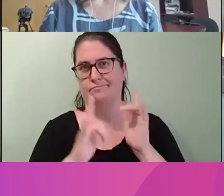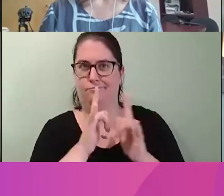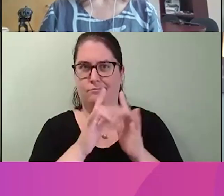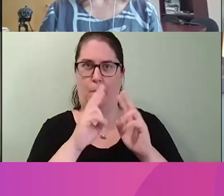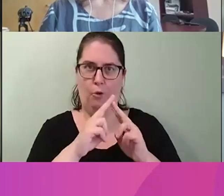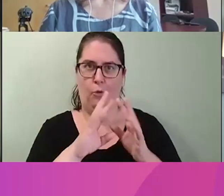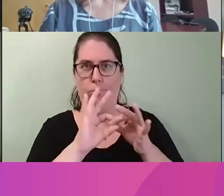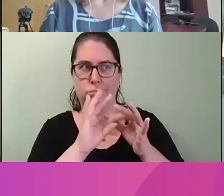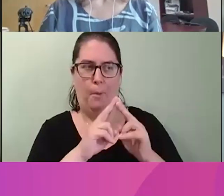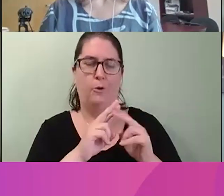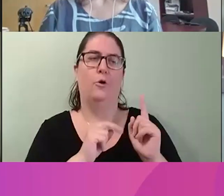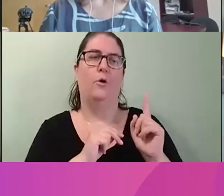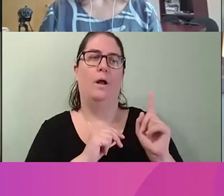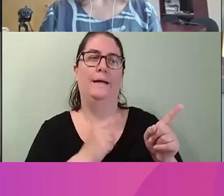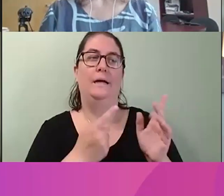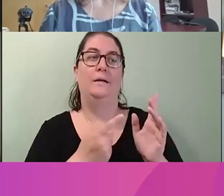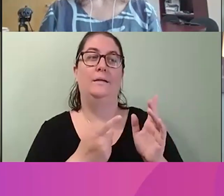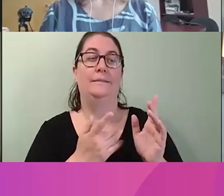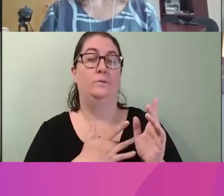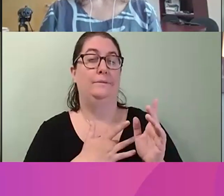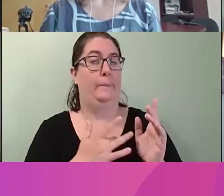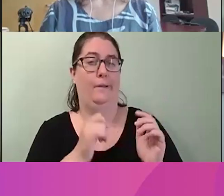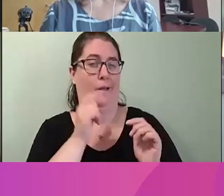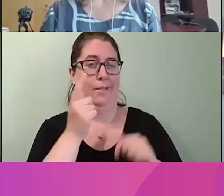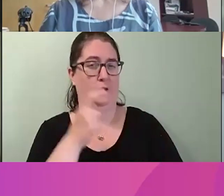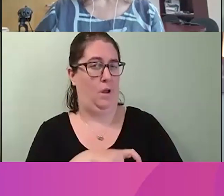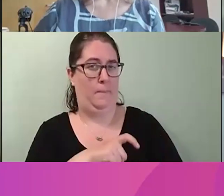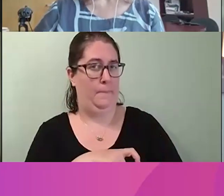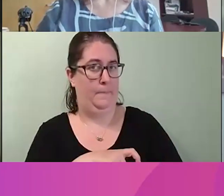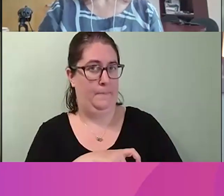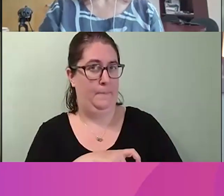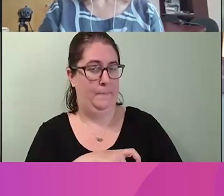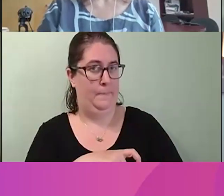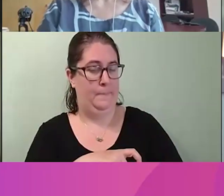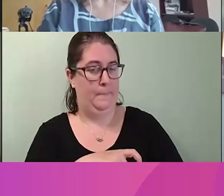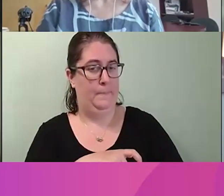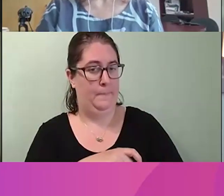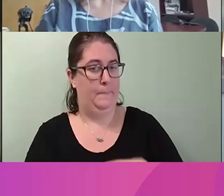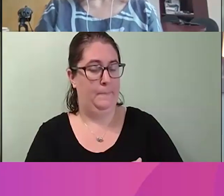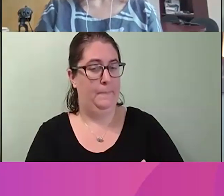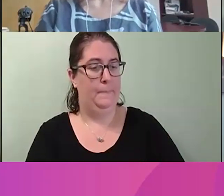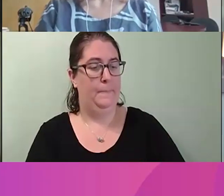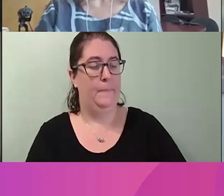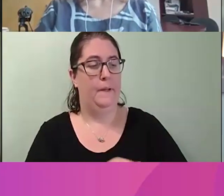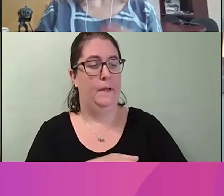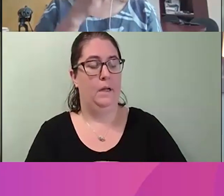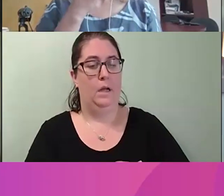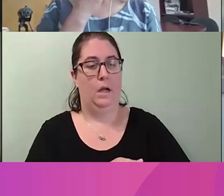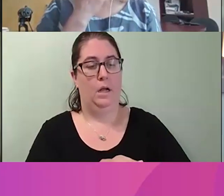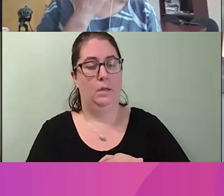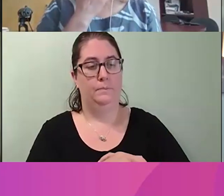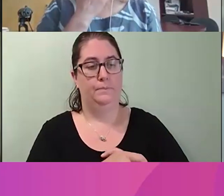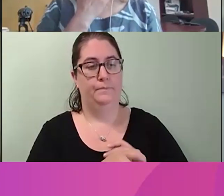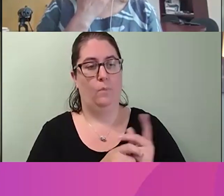maybe not the first time that these people are living through experiences with violence